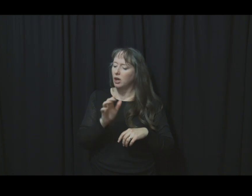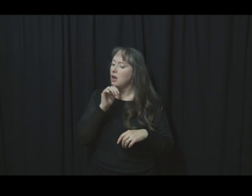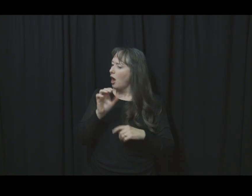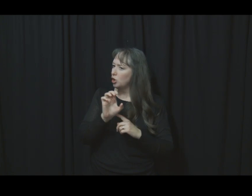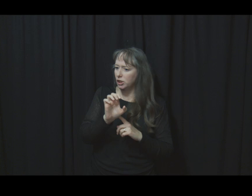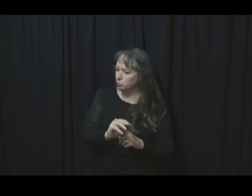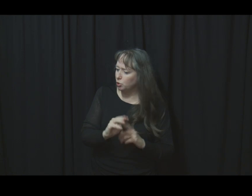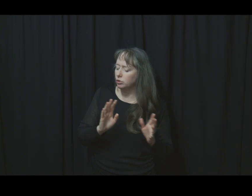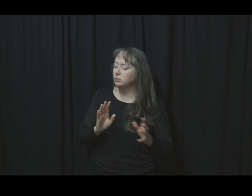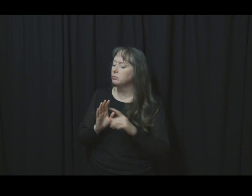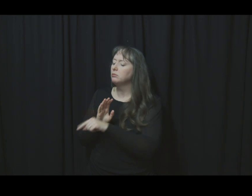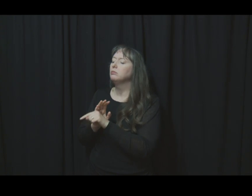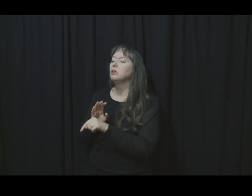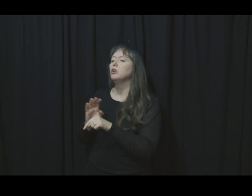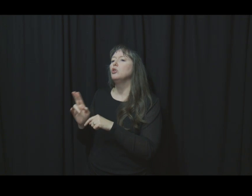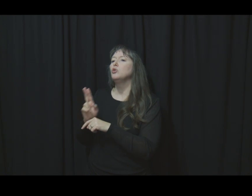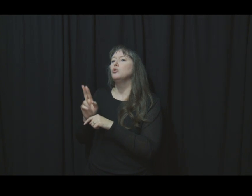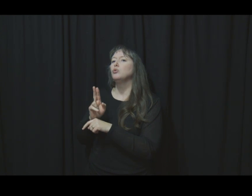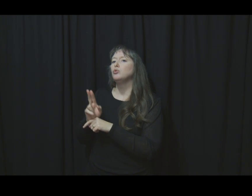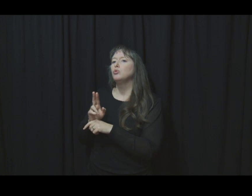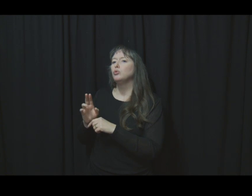of creationism to produce its product.